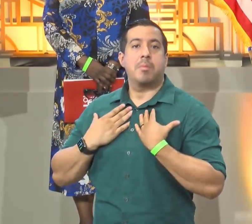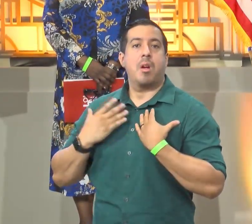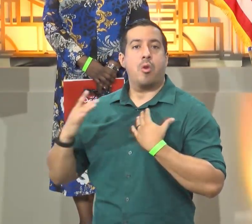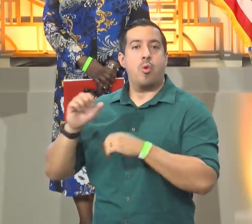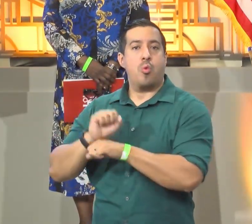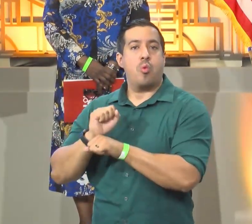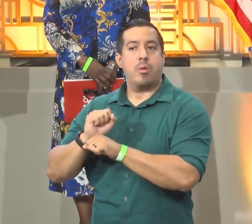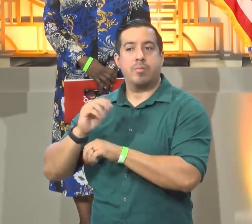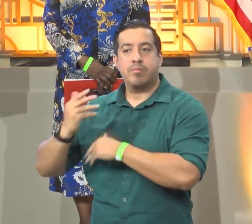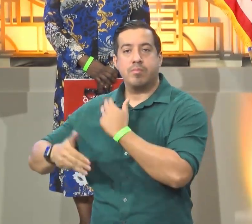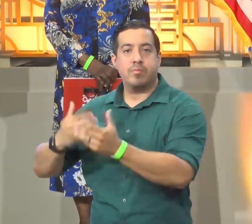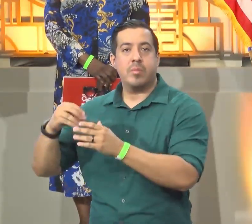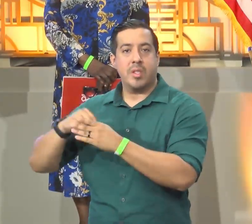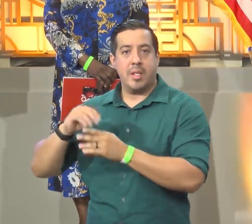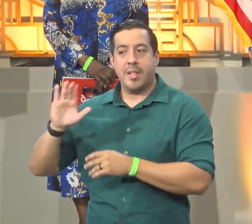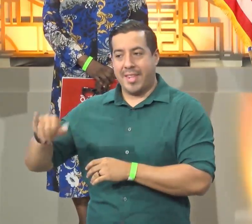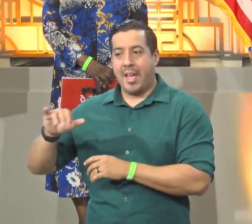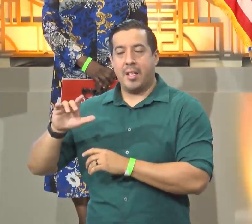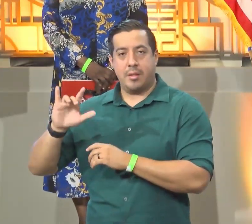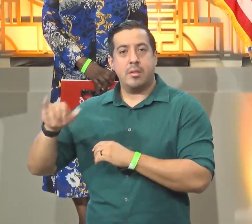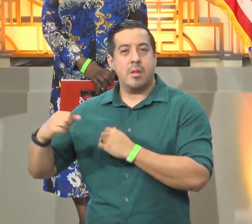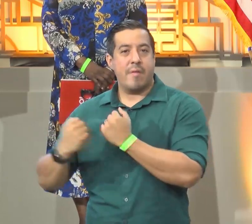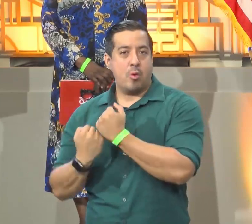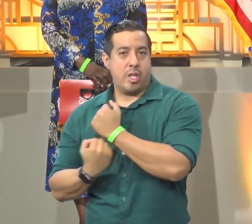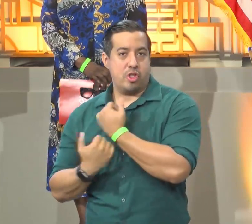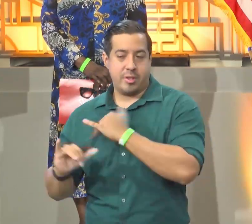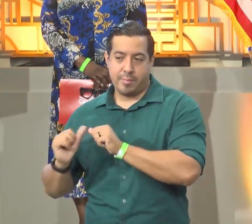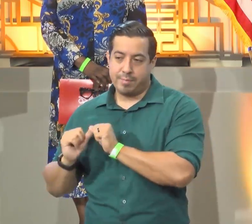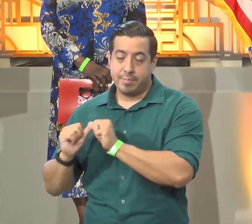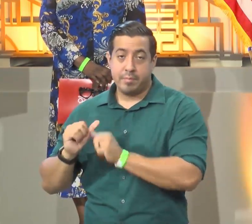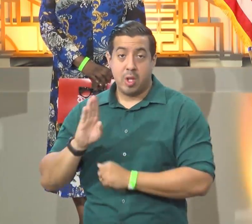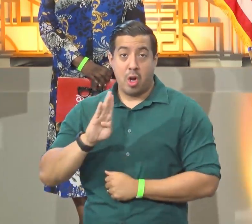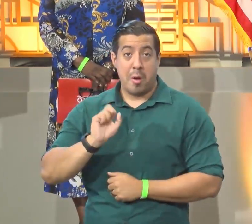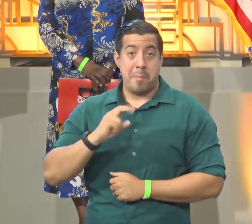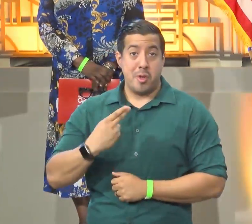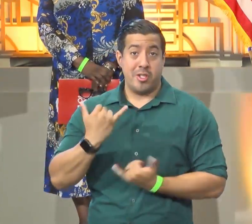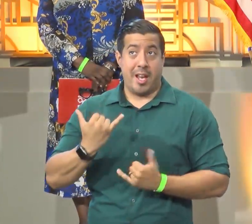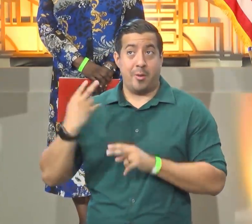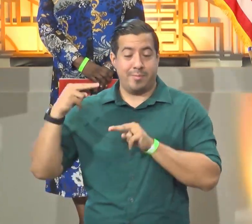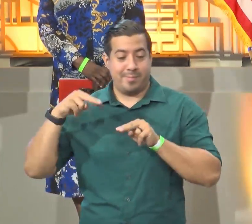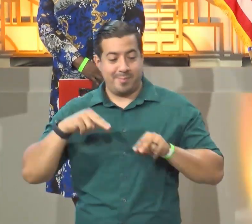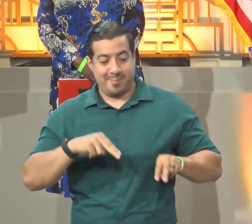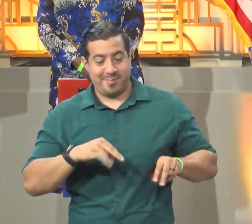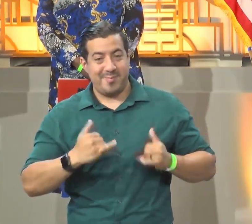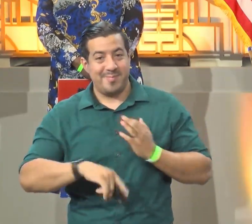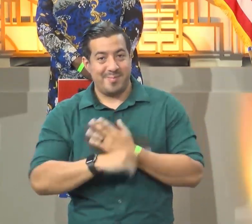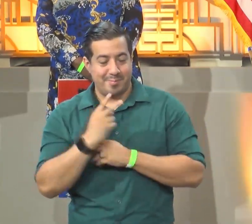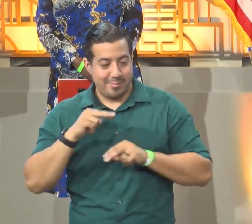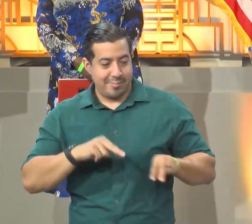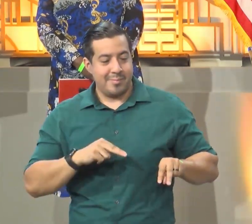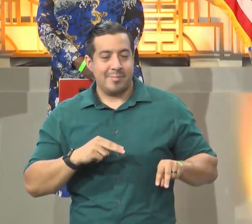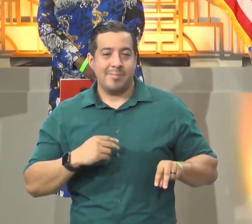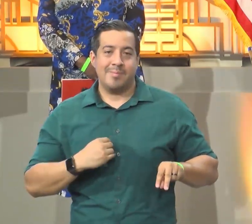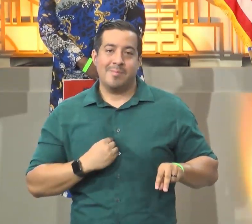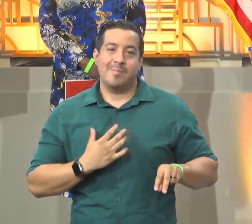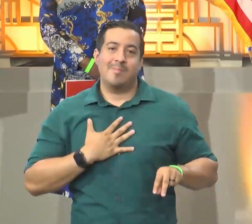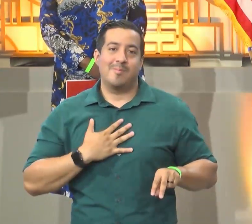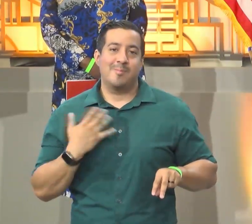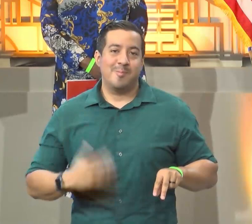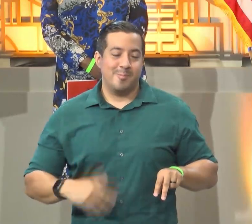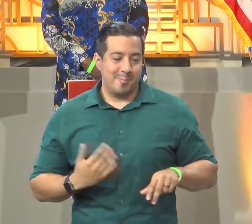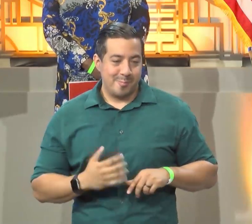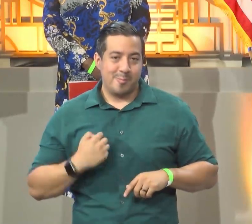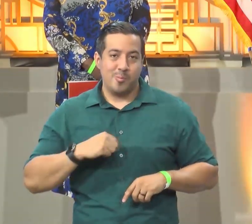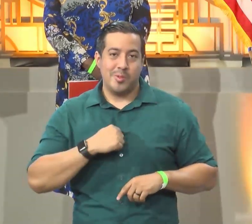Houston Literacy Foundation. Mrs. Bush is surely looking down upon us today, delighted that we've